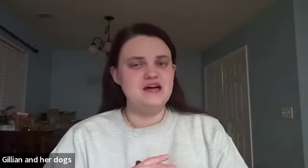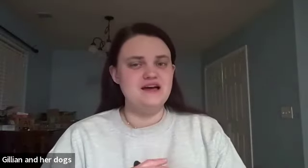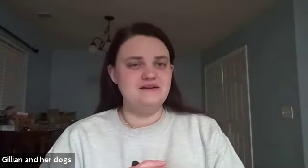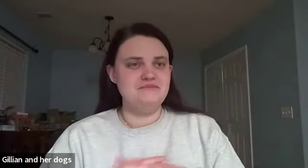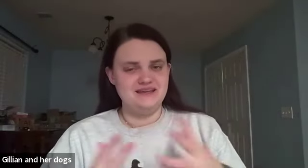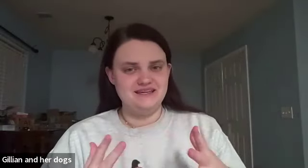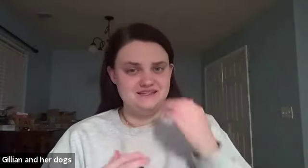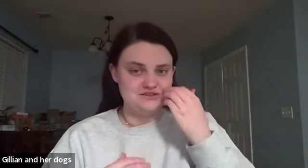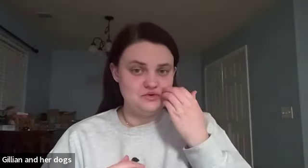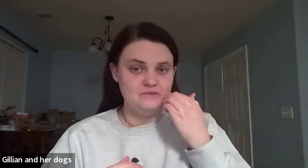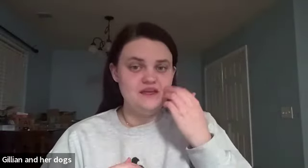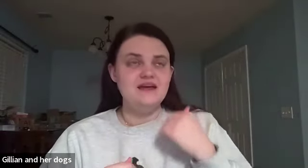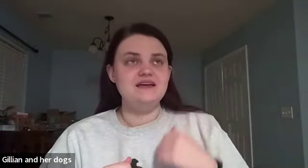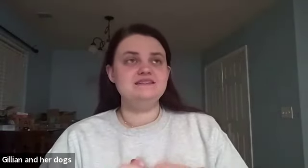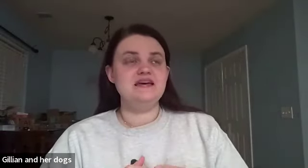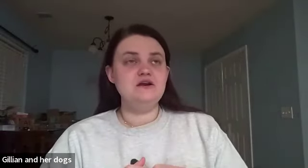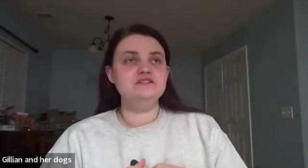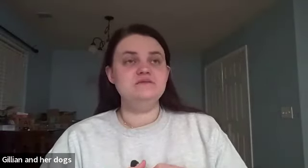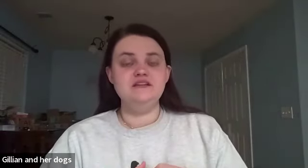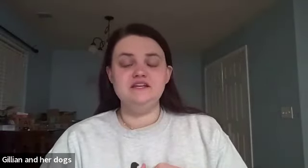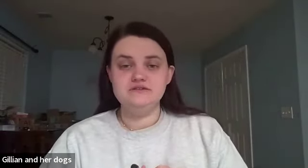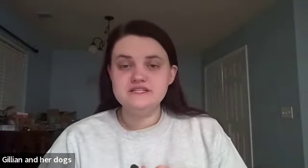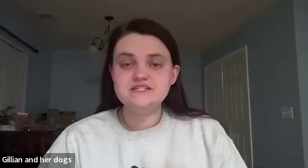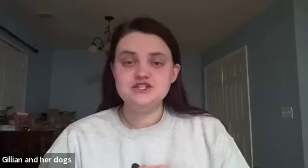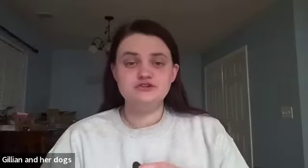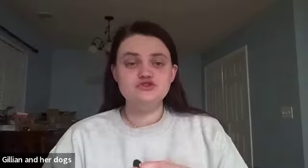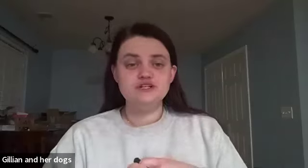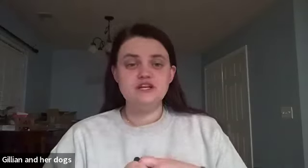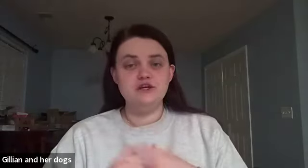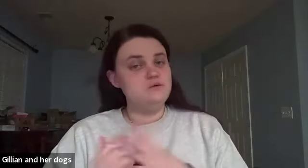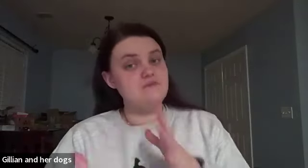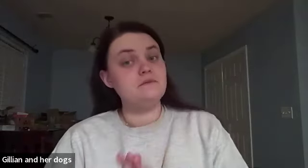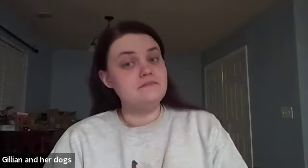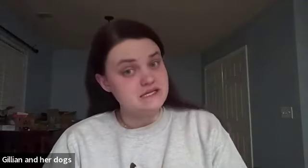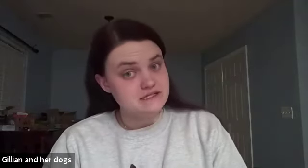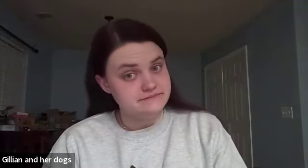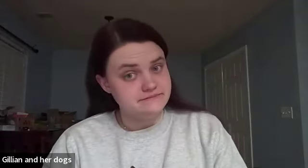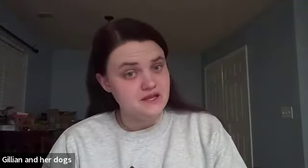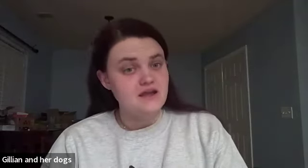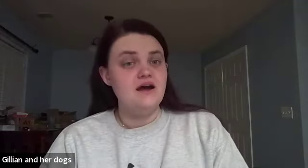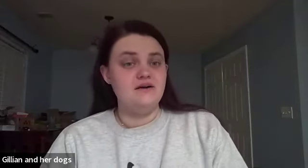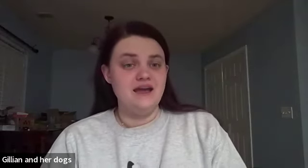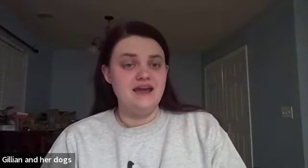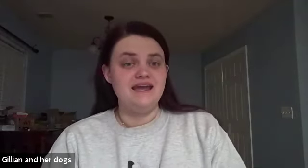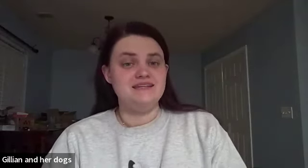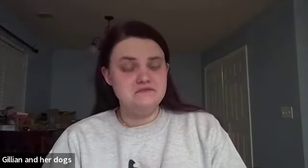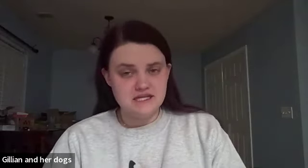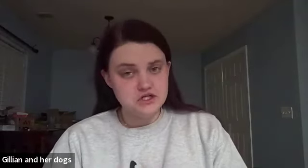with my kids at school is they are some of the nosiest children you would ever meet. Okay, deaf kids are